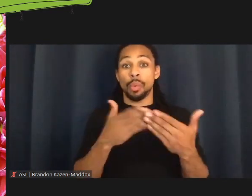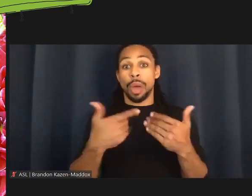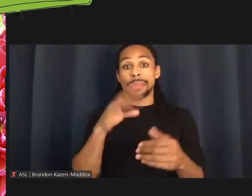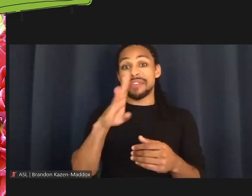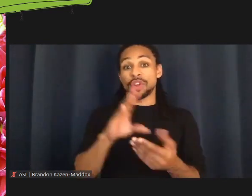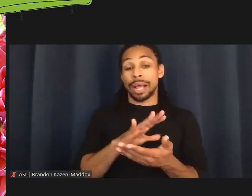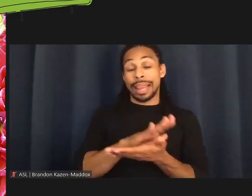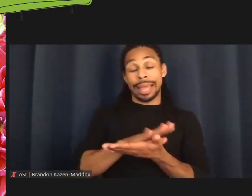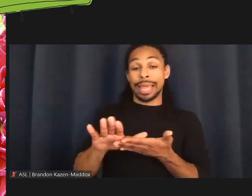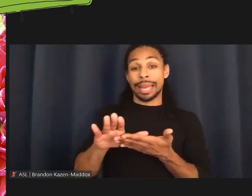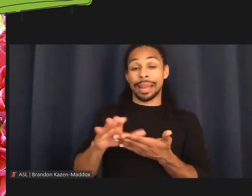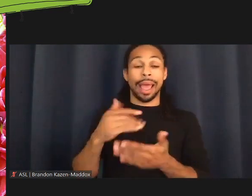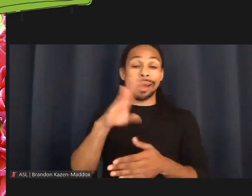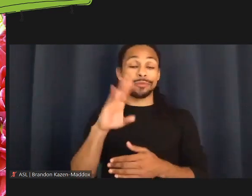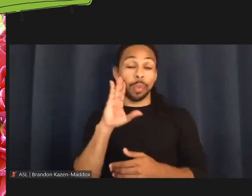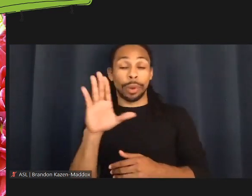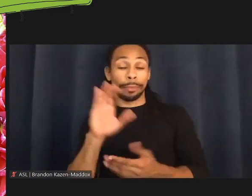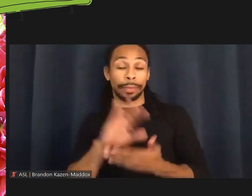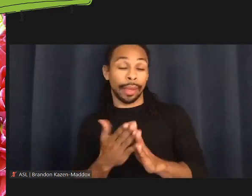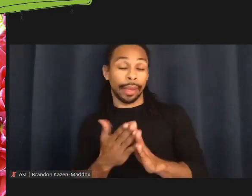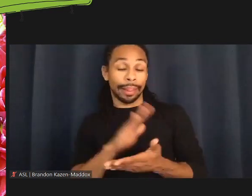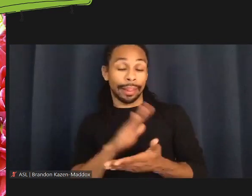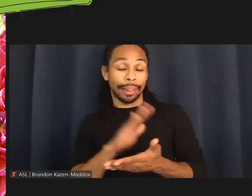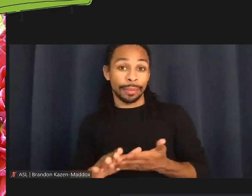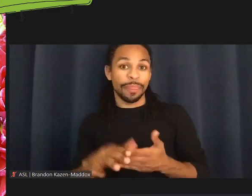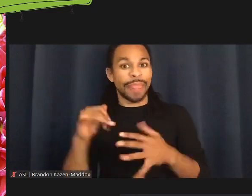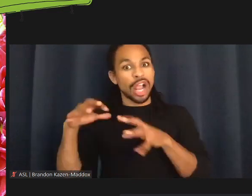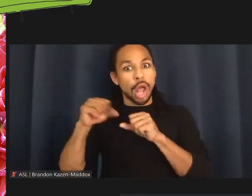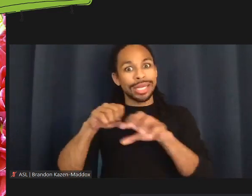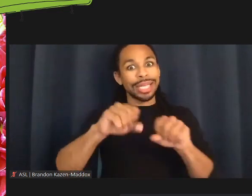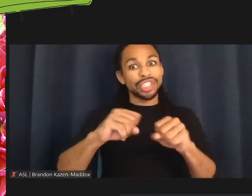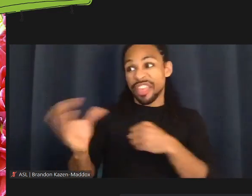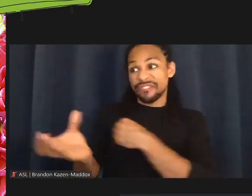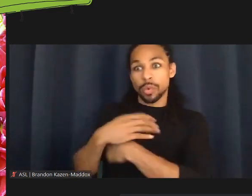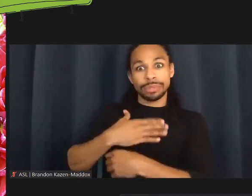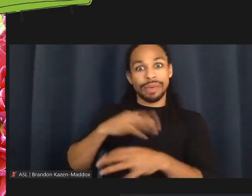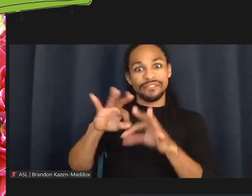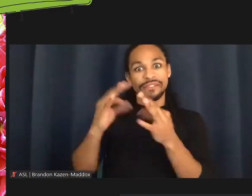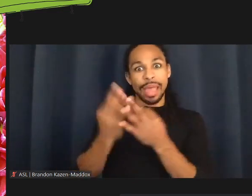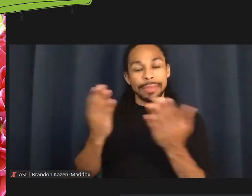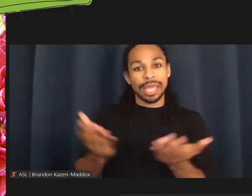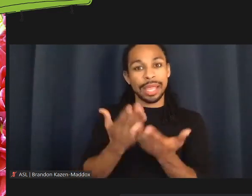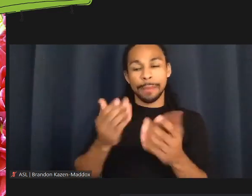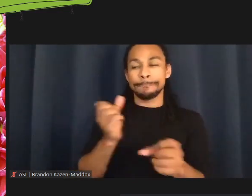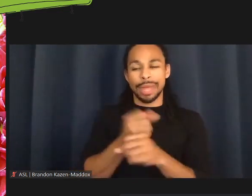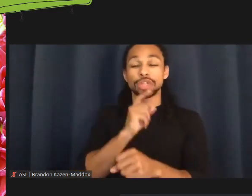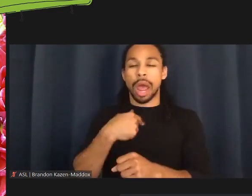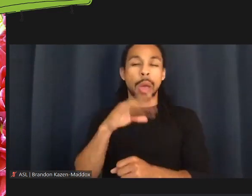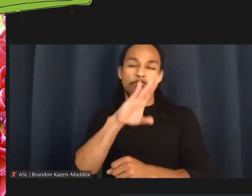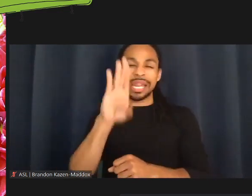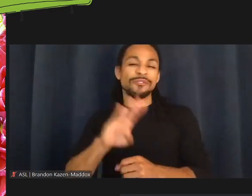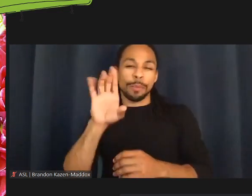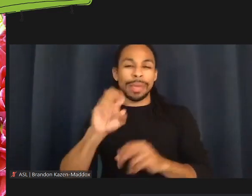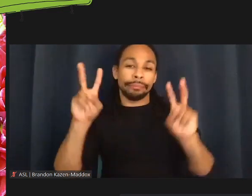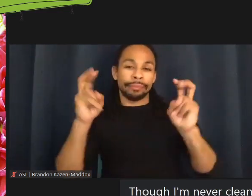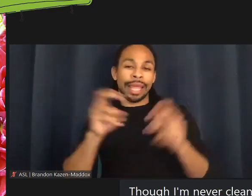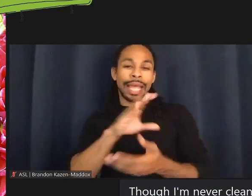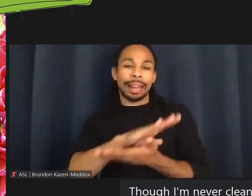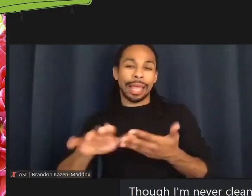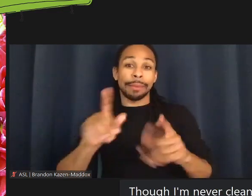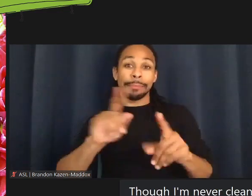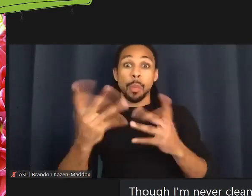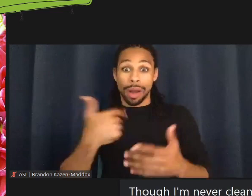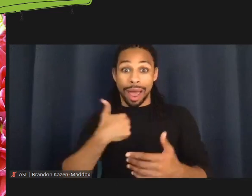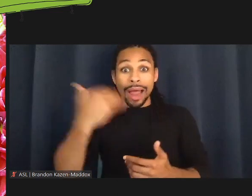gonna be. The colonization that forced my family here damn well made sure of that. But what I do know is this: